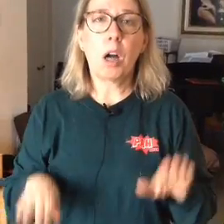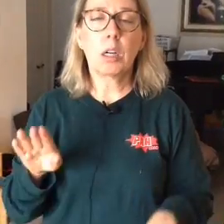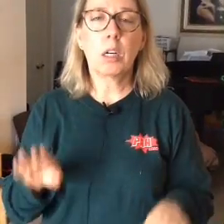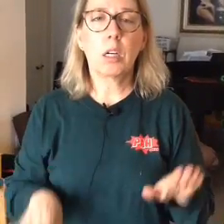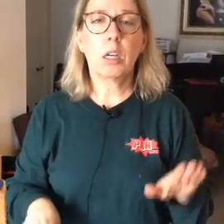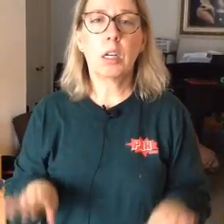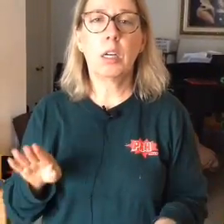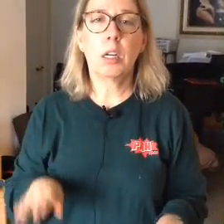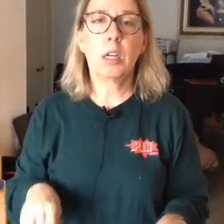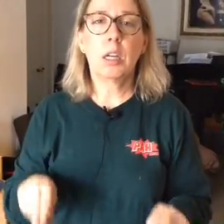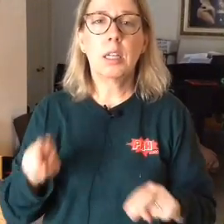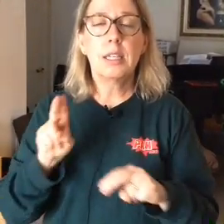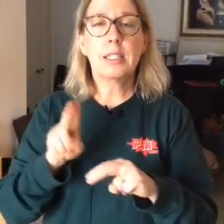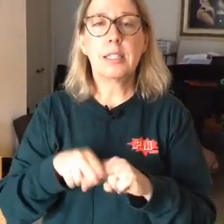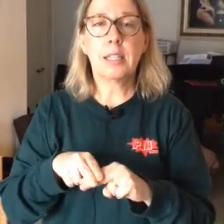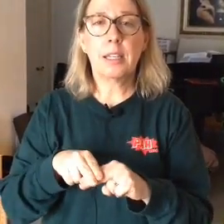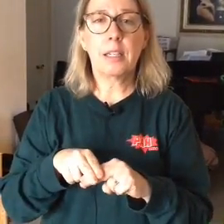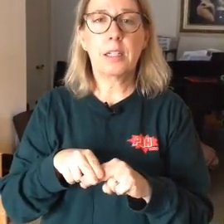walk, sit,